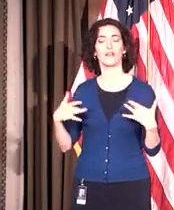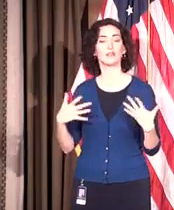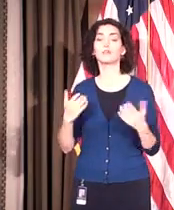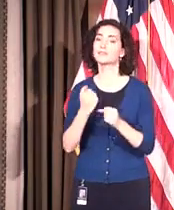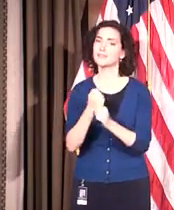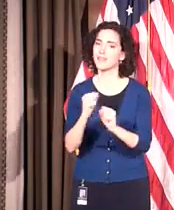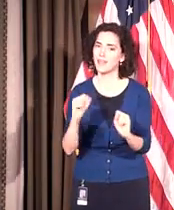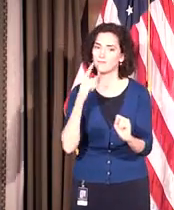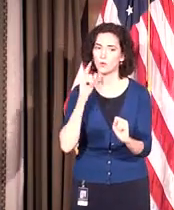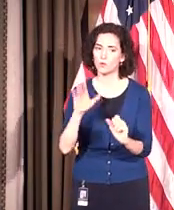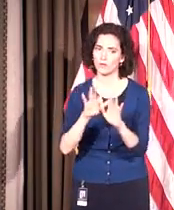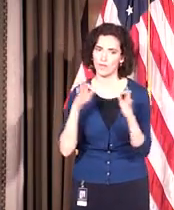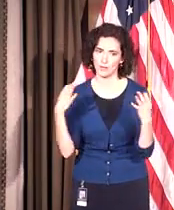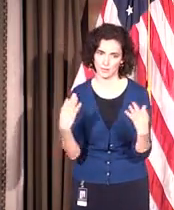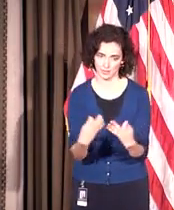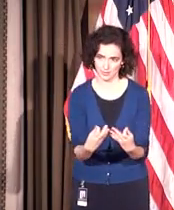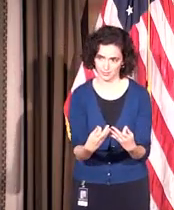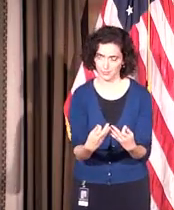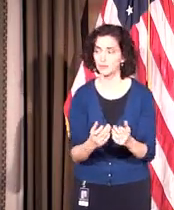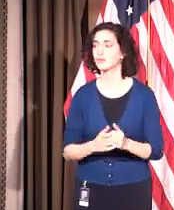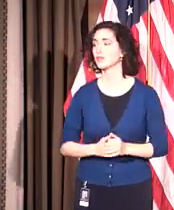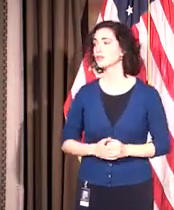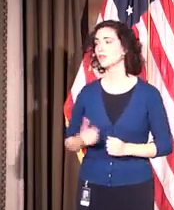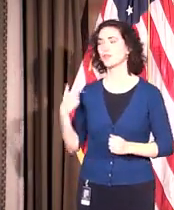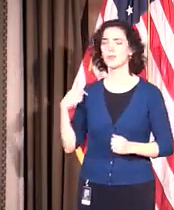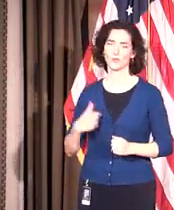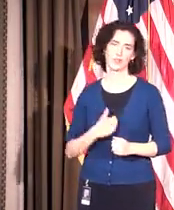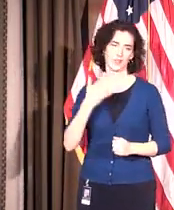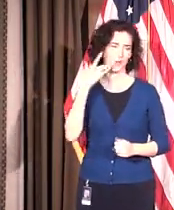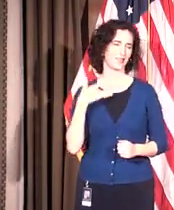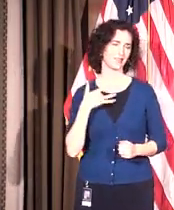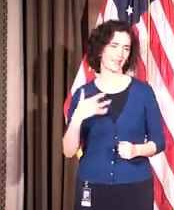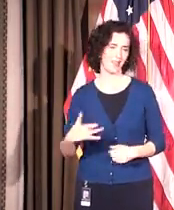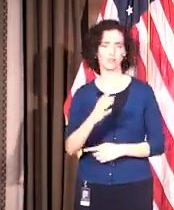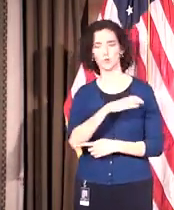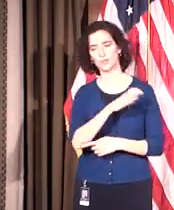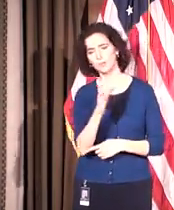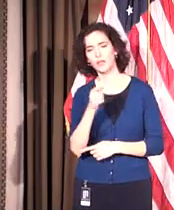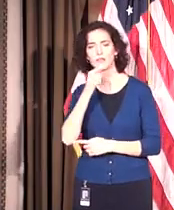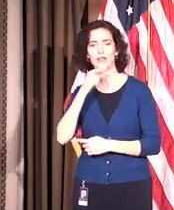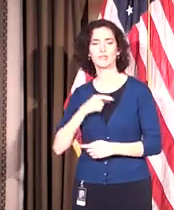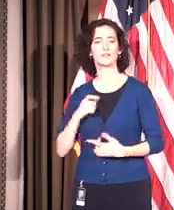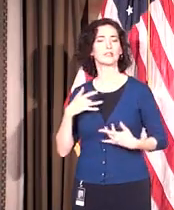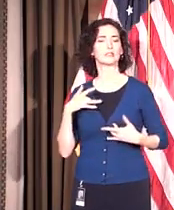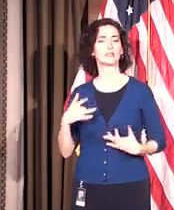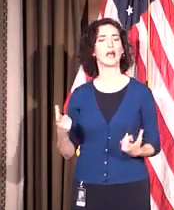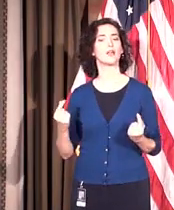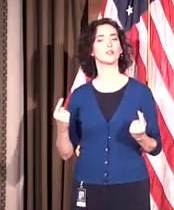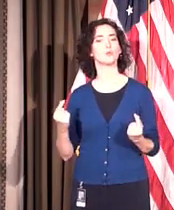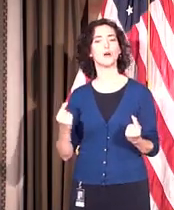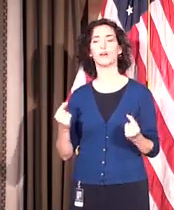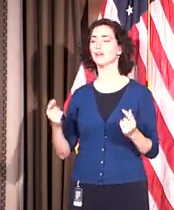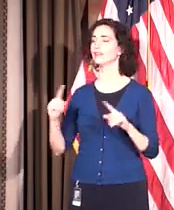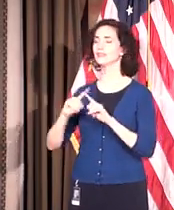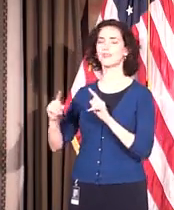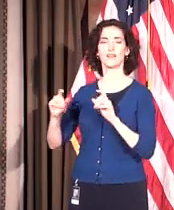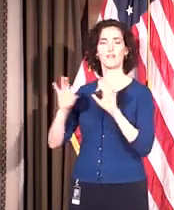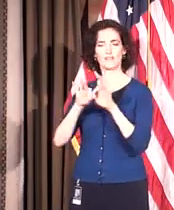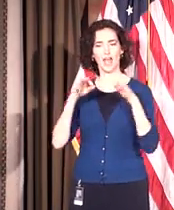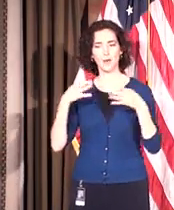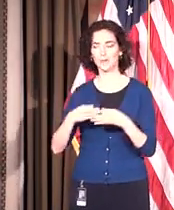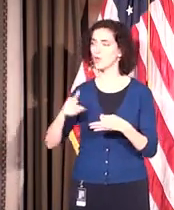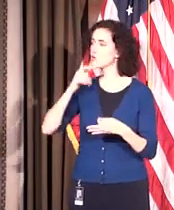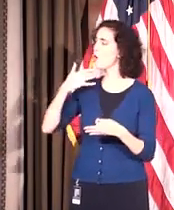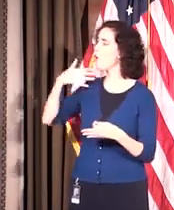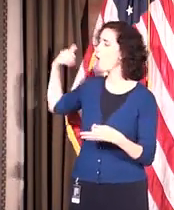your family. And we know that typically around Christmas and Thanksgiving, we bring in multiple generations of the same